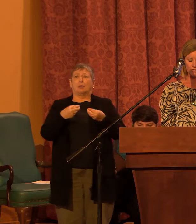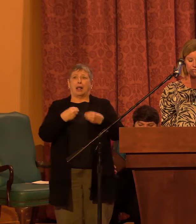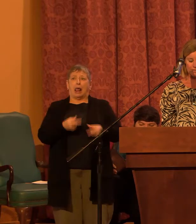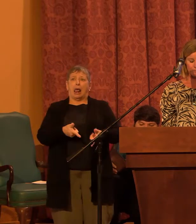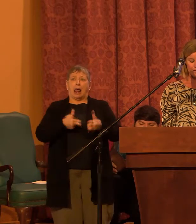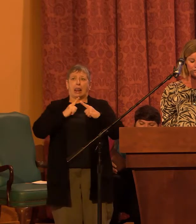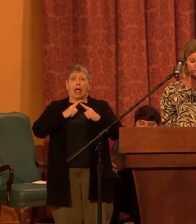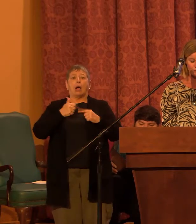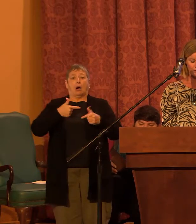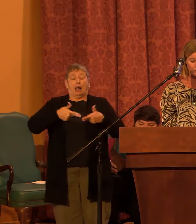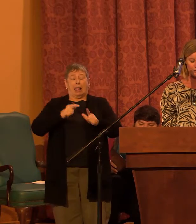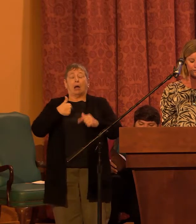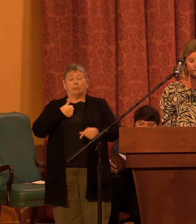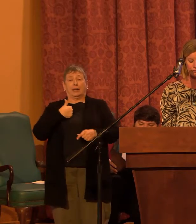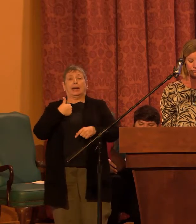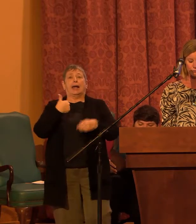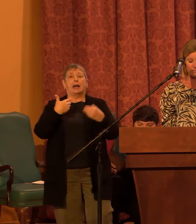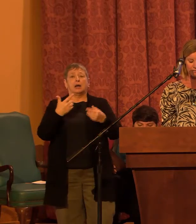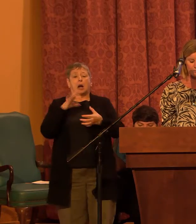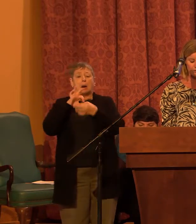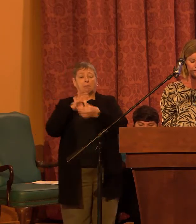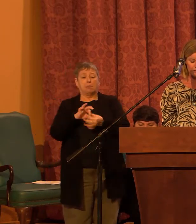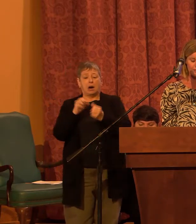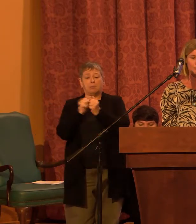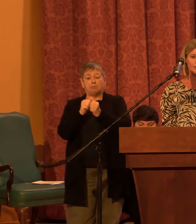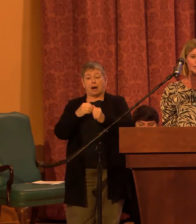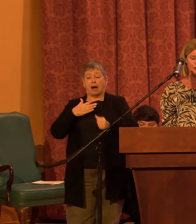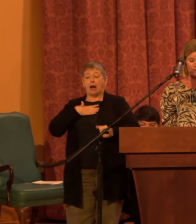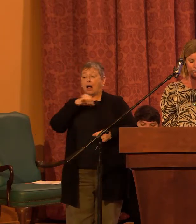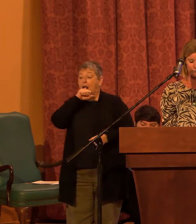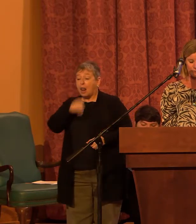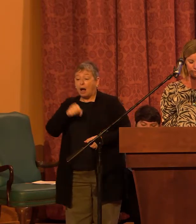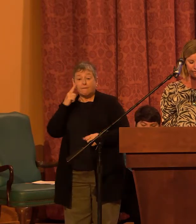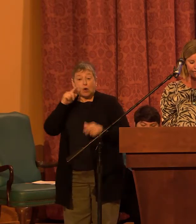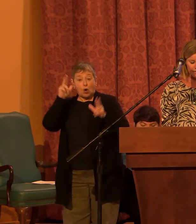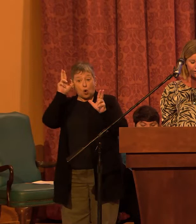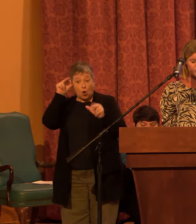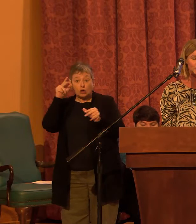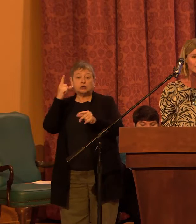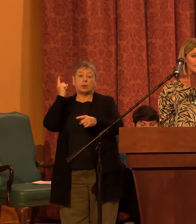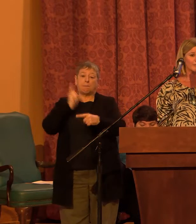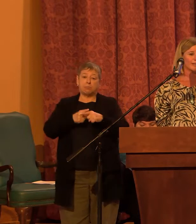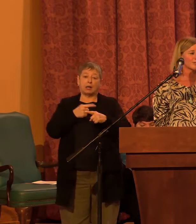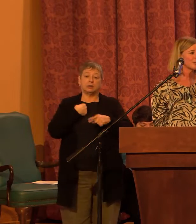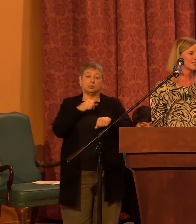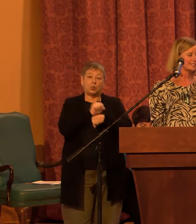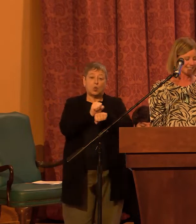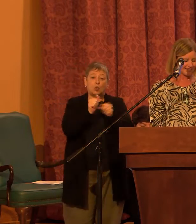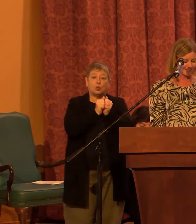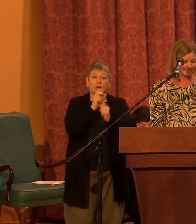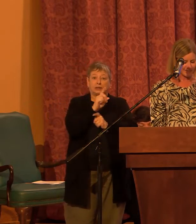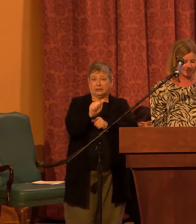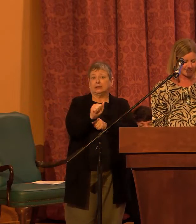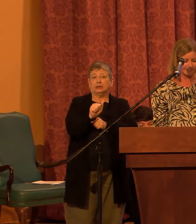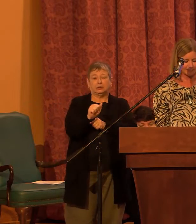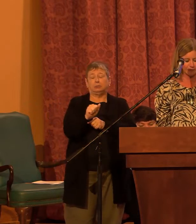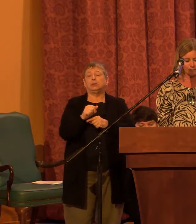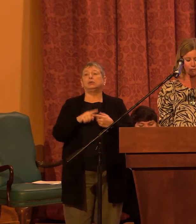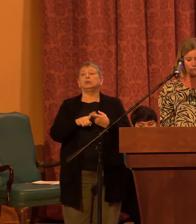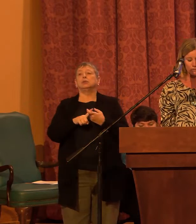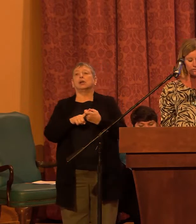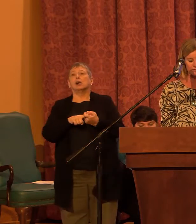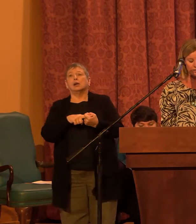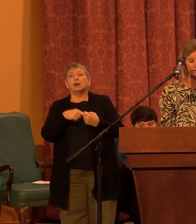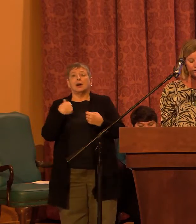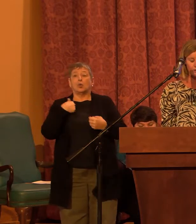of horses and passion for helping individuals with disabilities has been incredible. Our program, as Kristen said, has 17